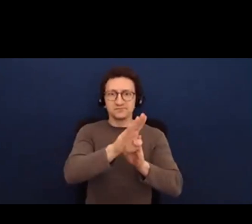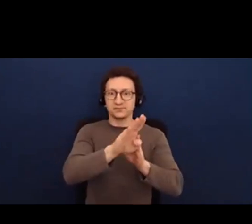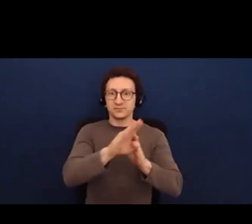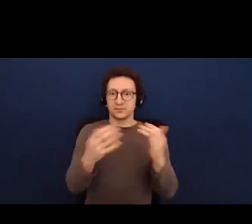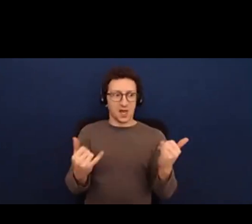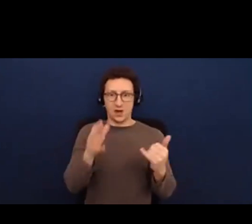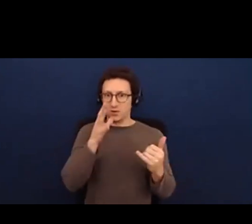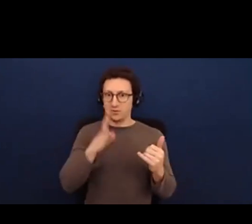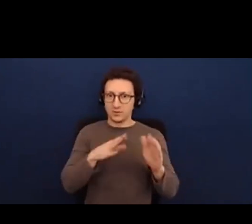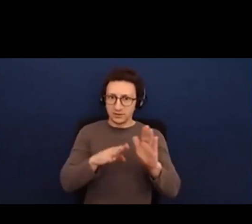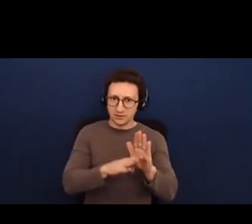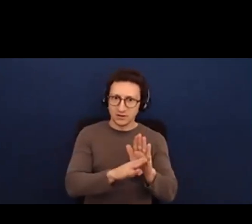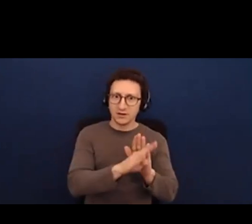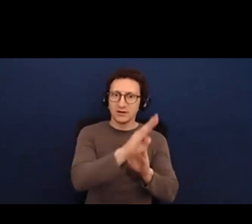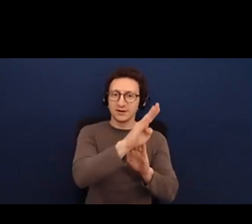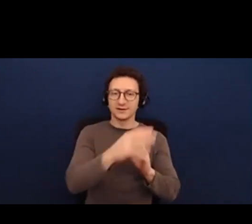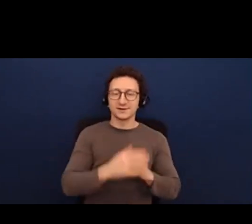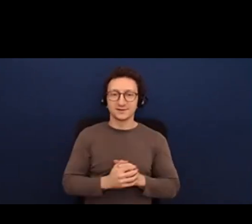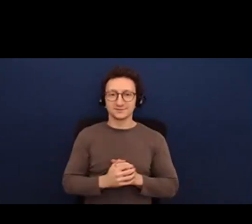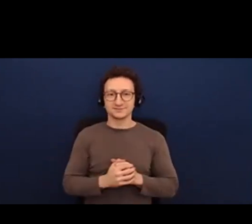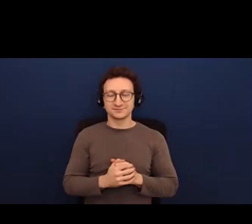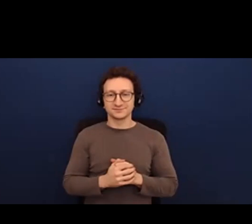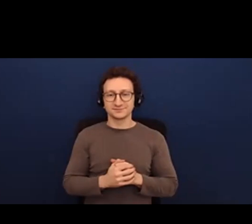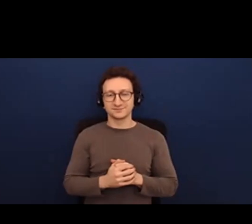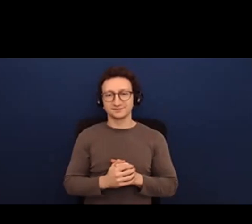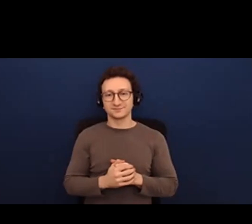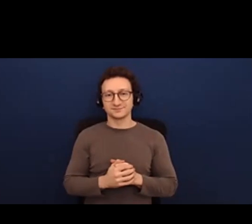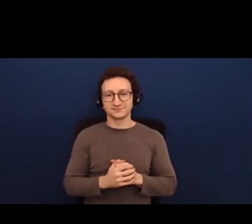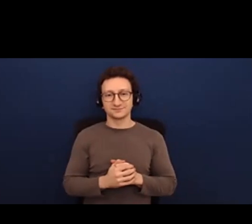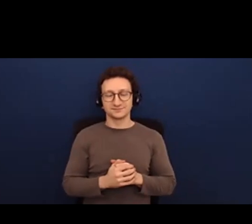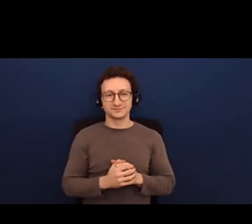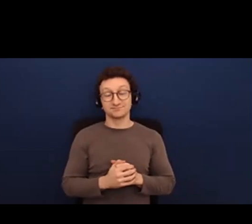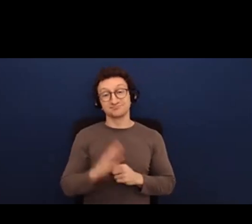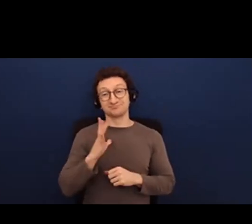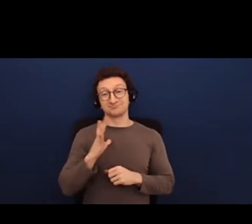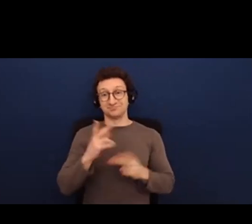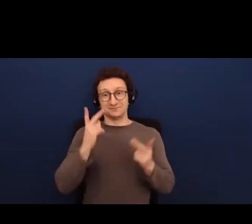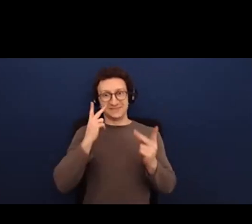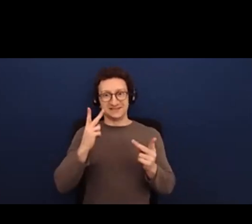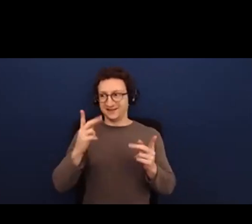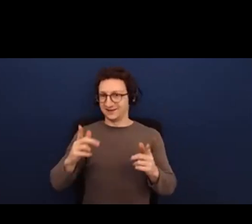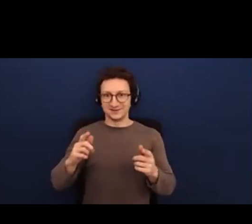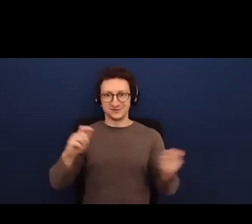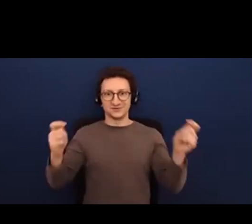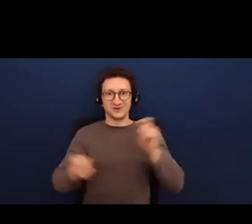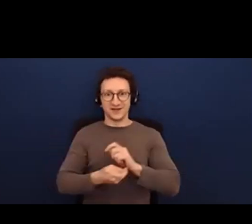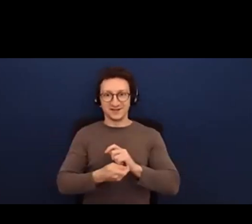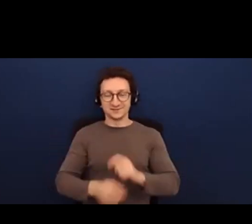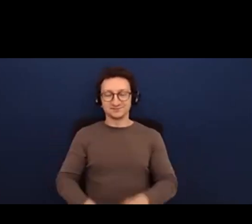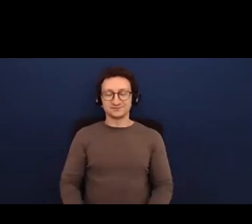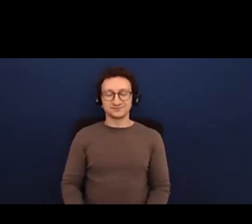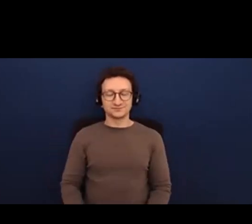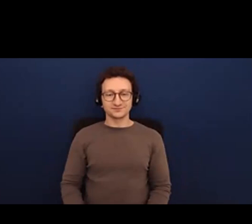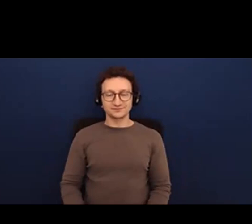it's very, very exciting to consider that possibility. So, with reference to the diary, I